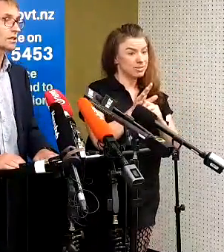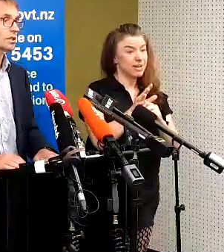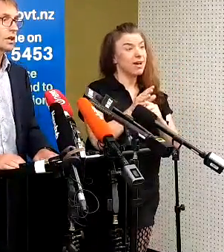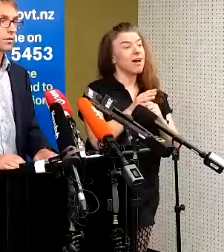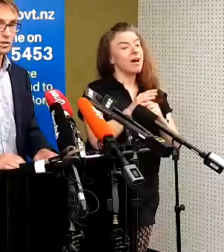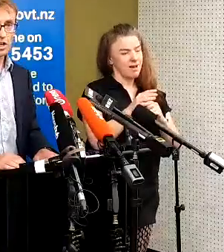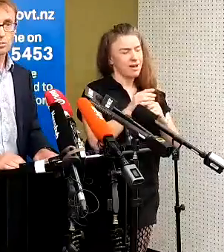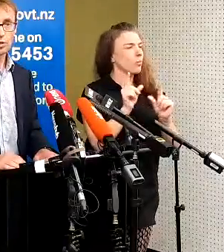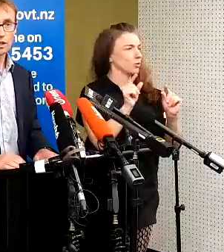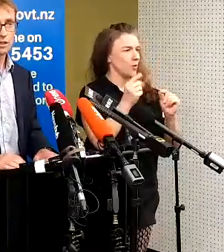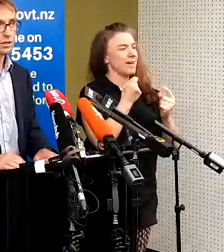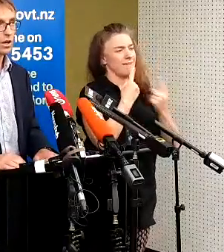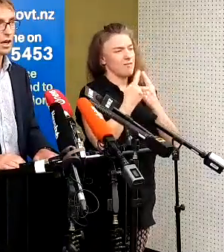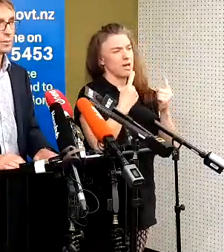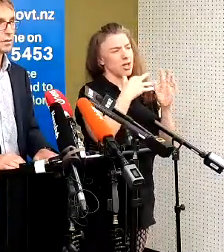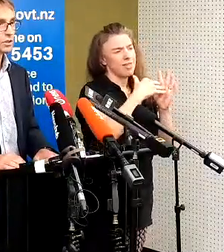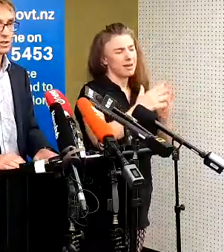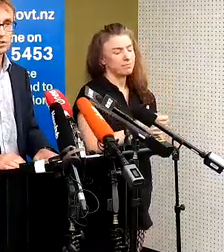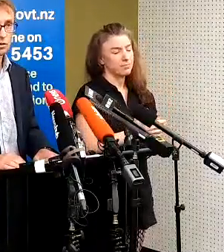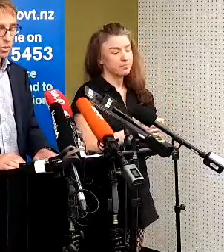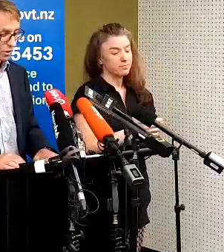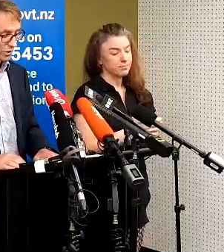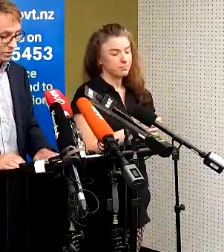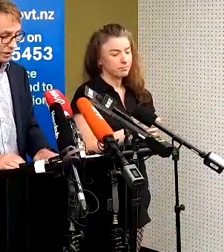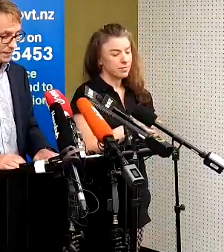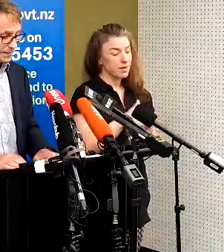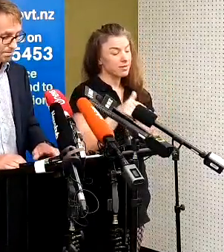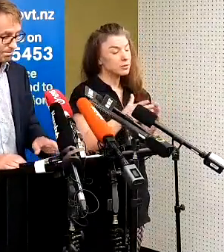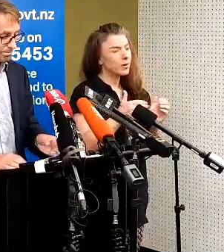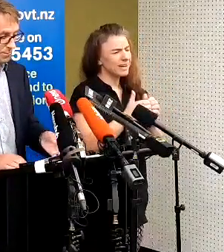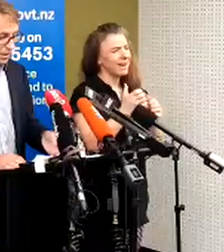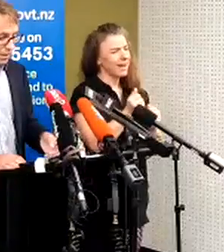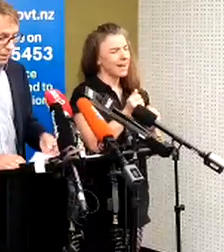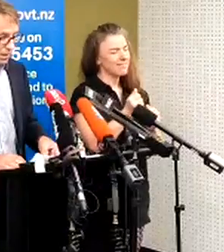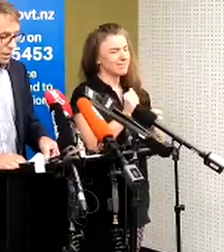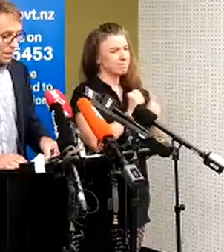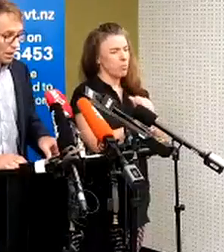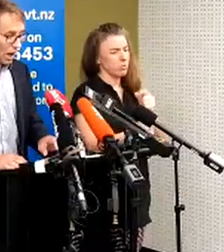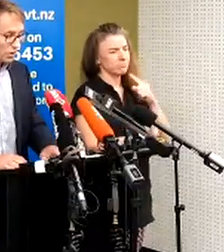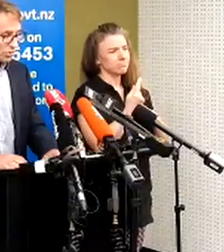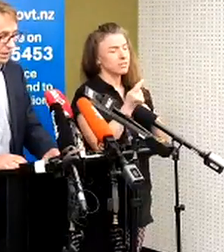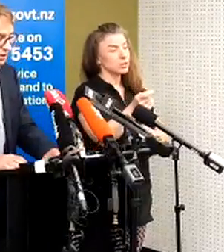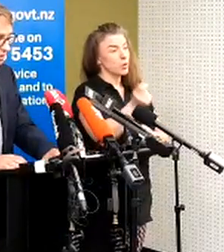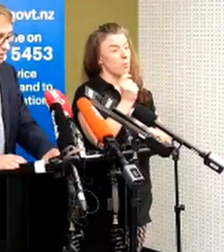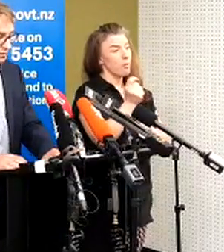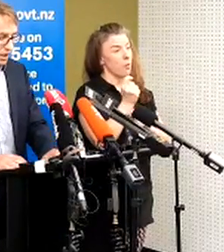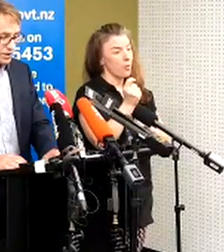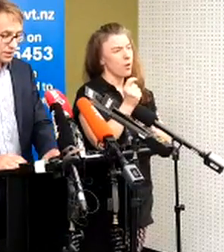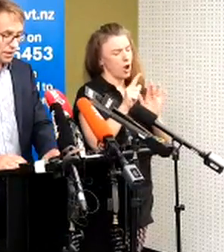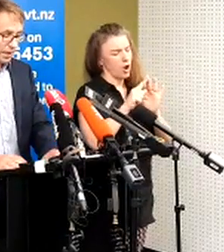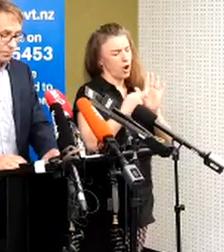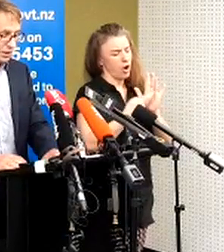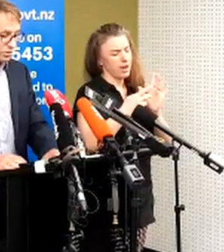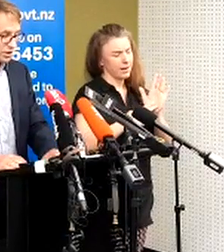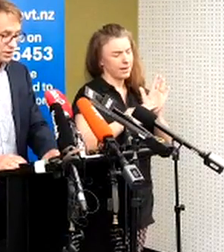other events, for example, like the Ironman, which is in Taupo this weekend. I want to repeat earlier